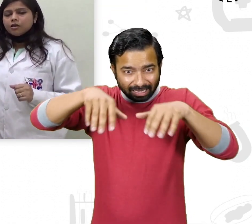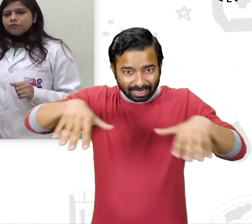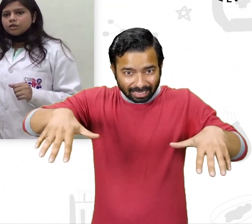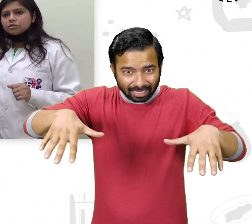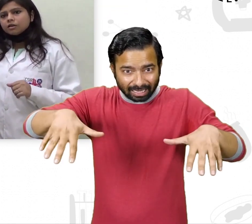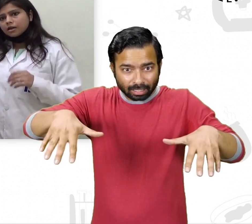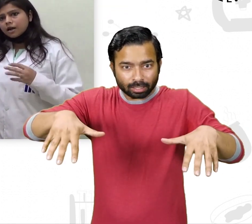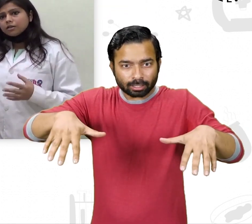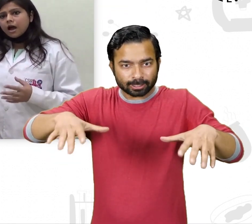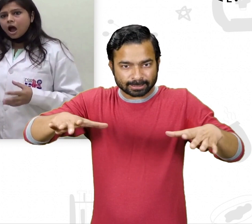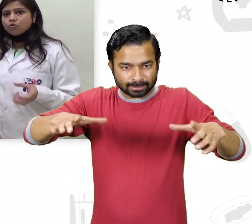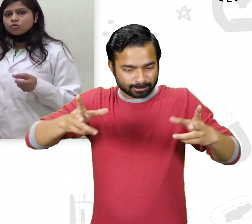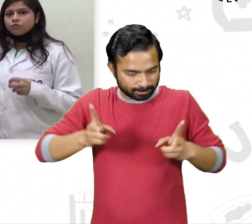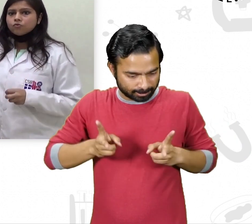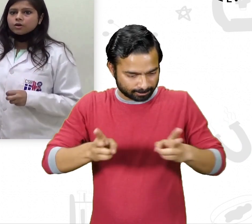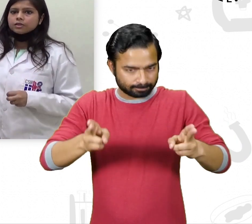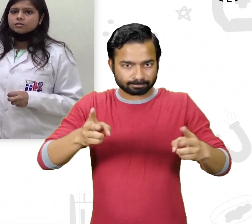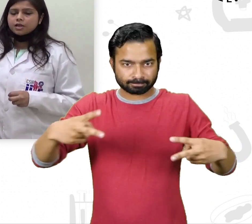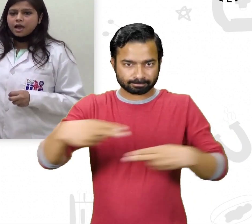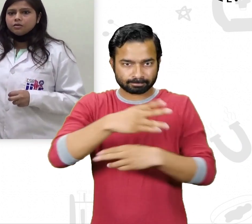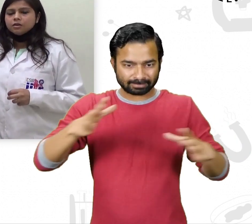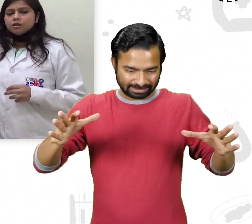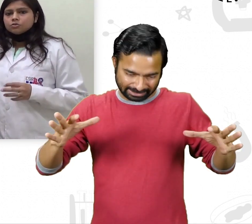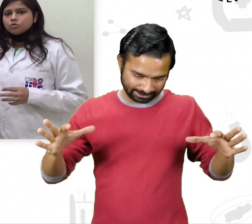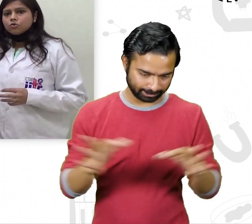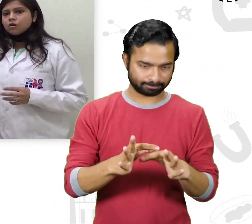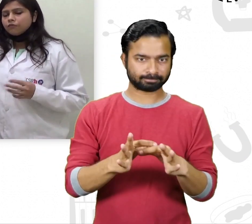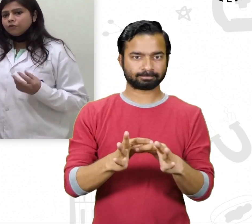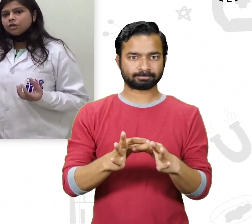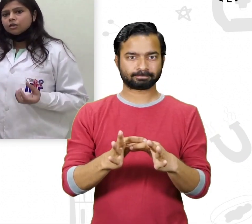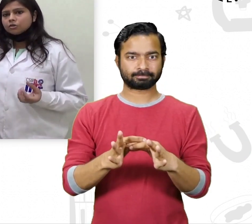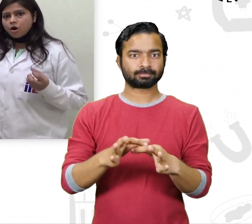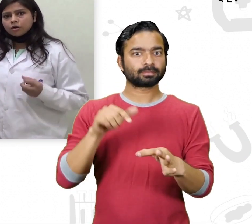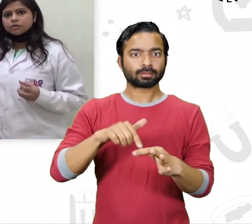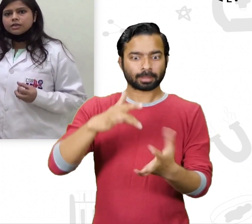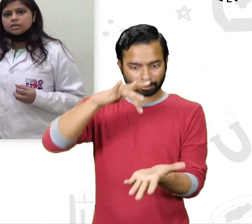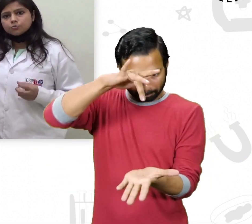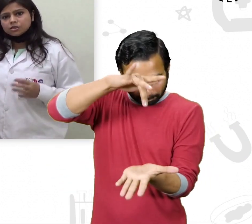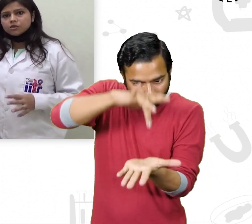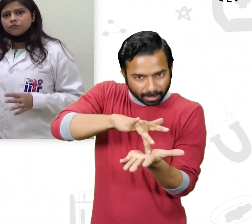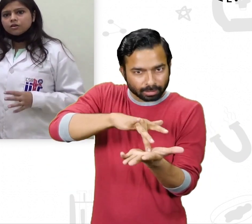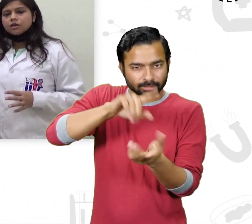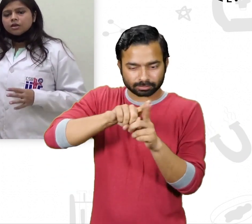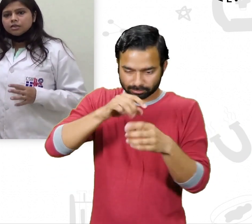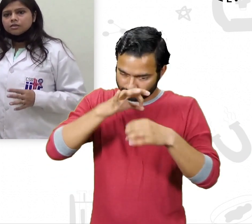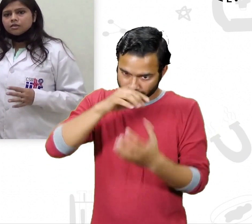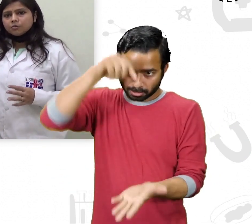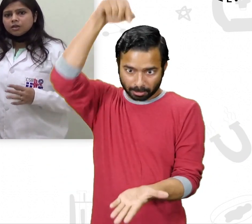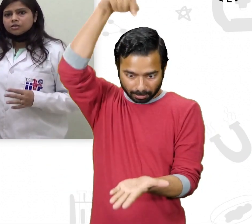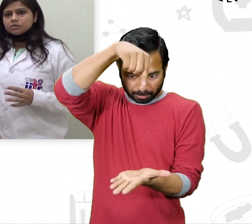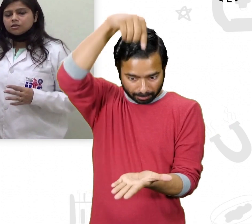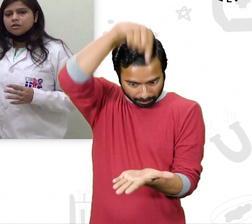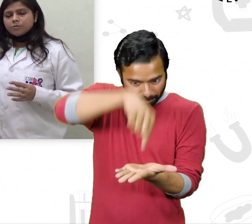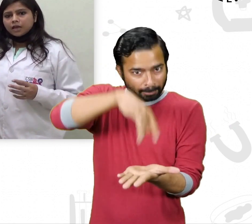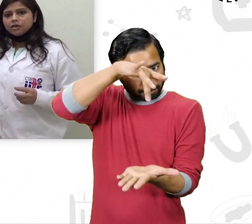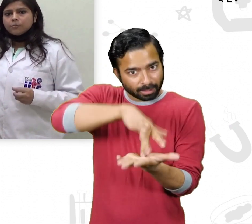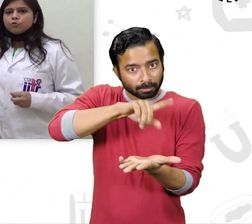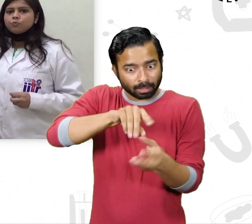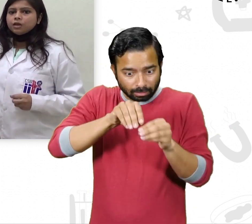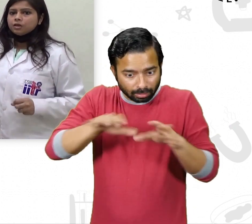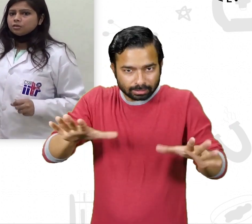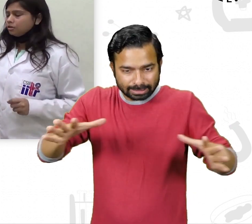detector, which cut the out of focus light, so we got the specific region images